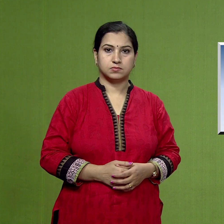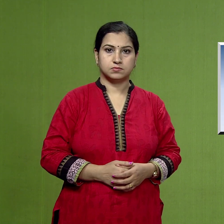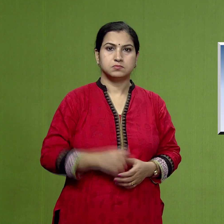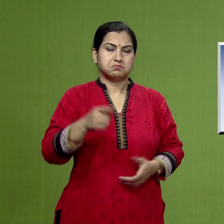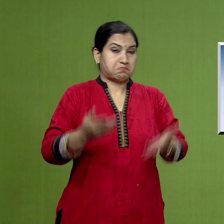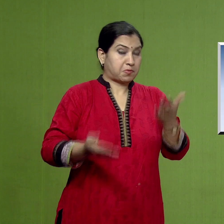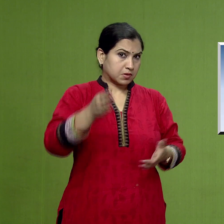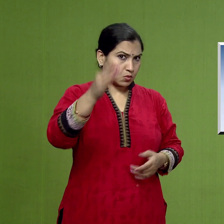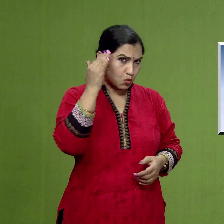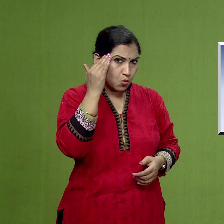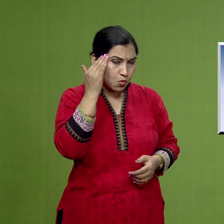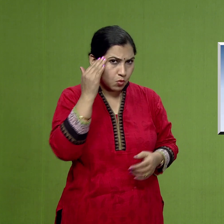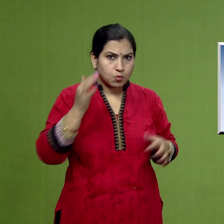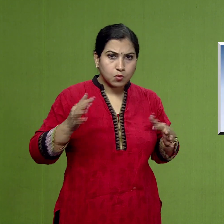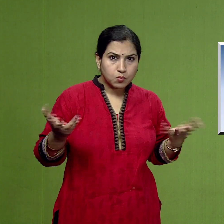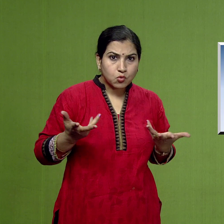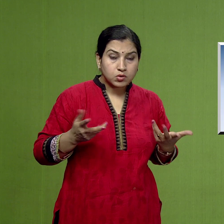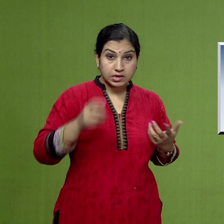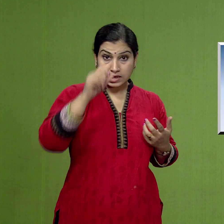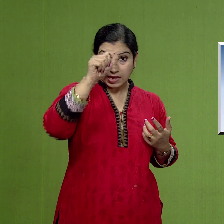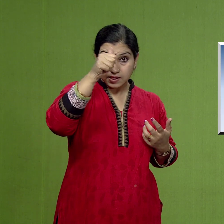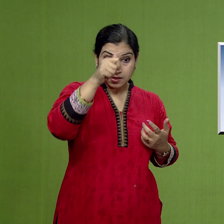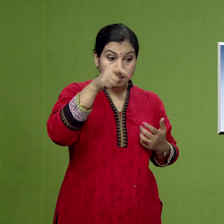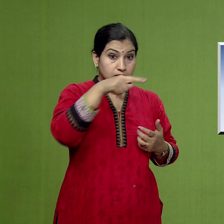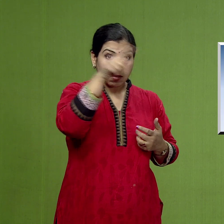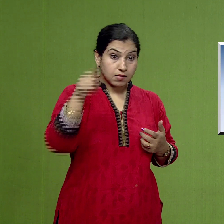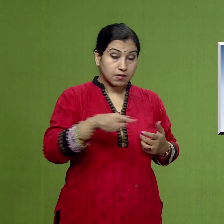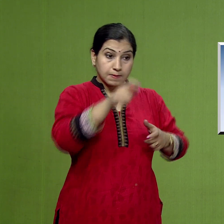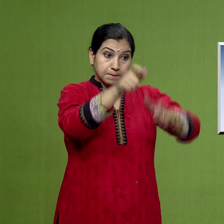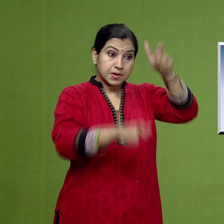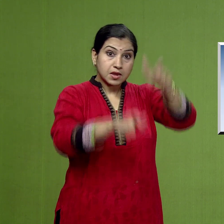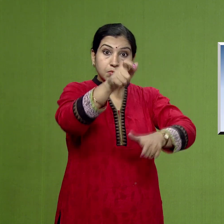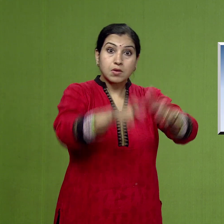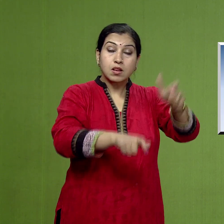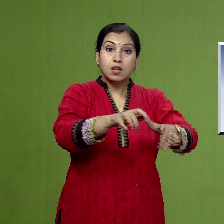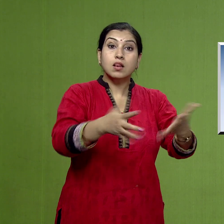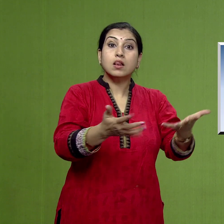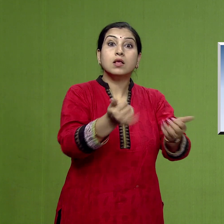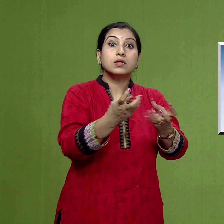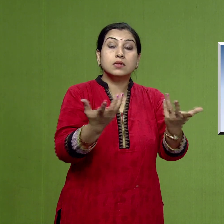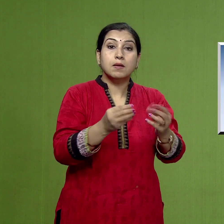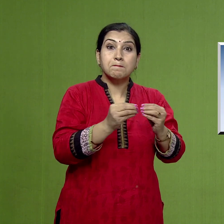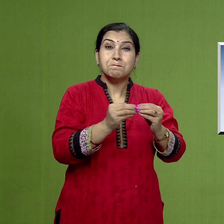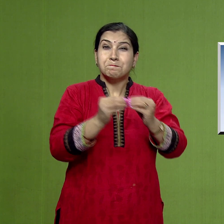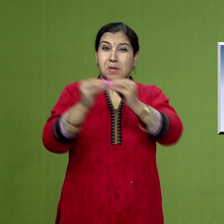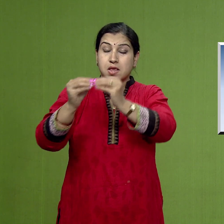You may be aware that the population of India is more than 1 billion